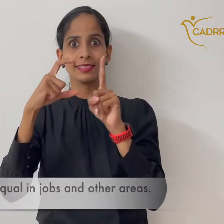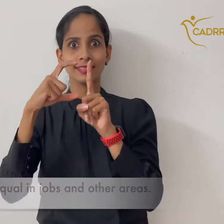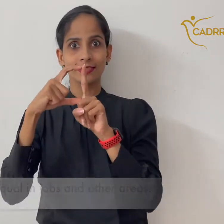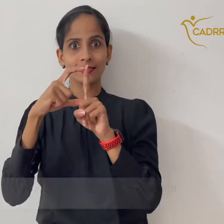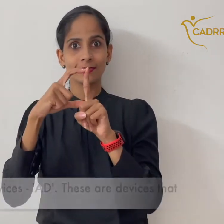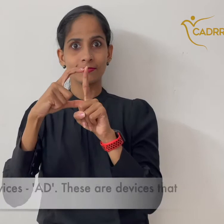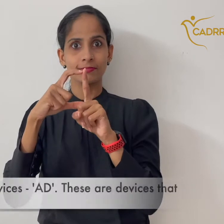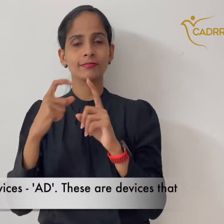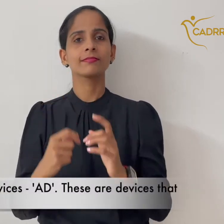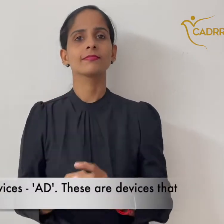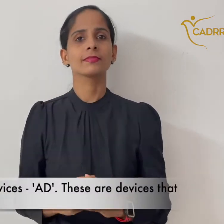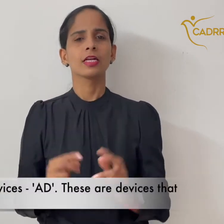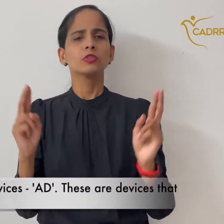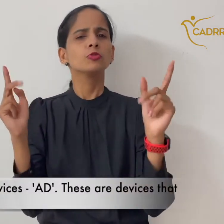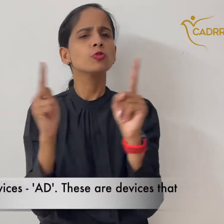Assistive devices AD.